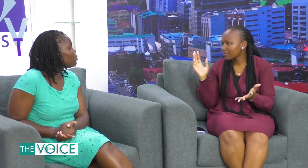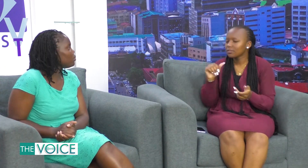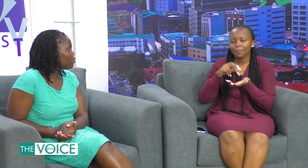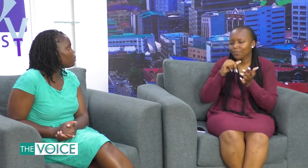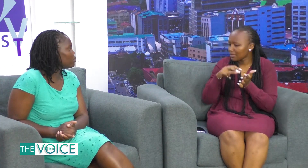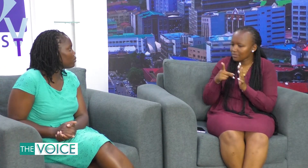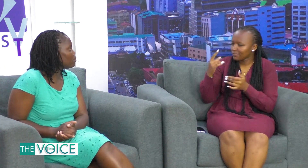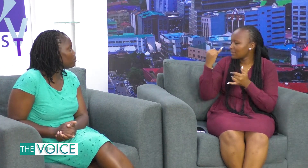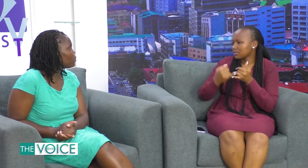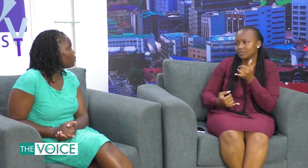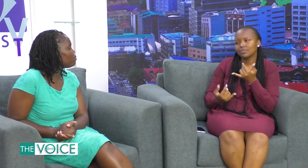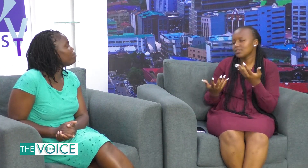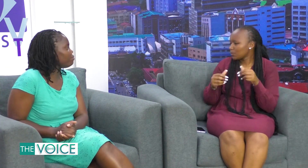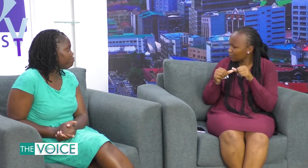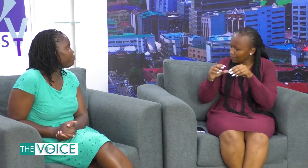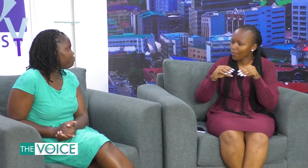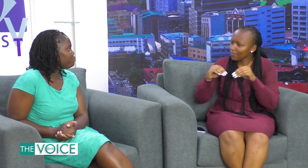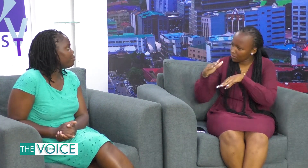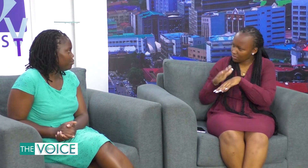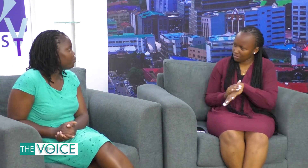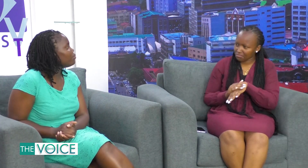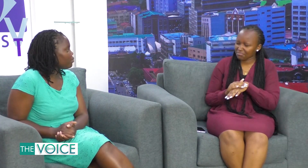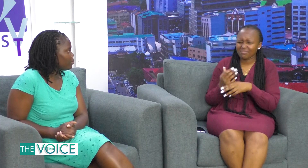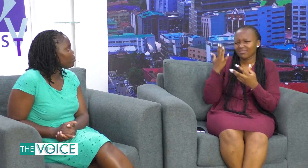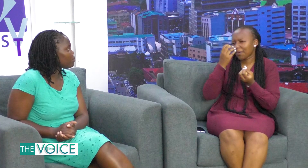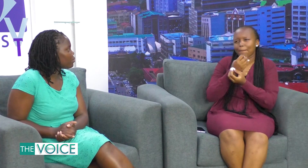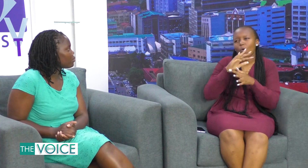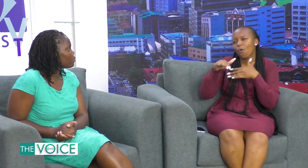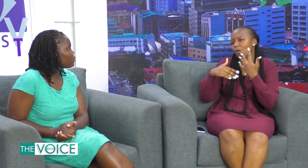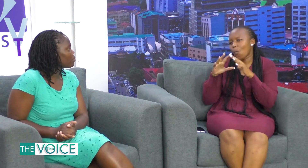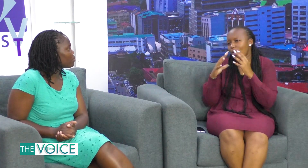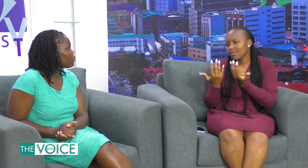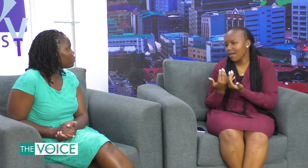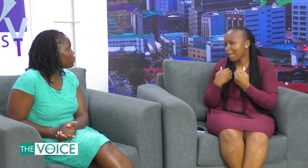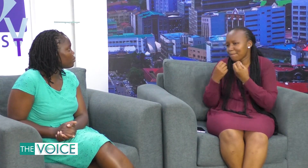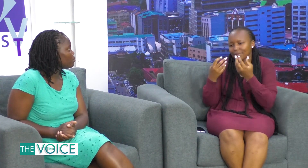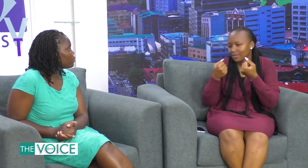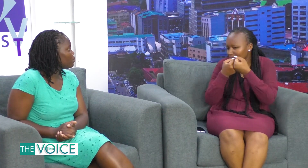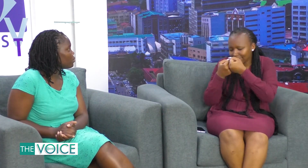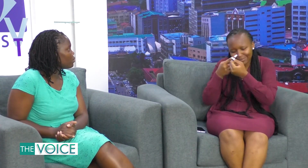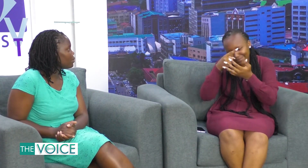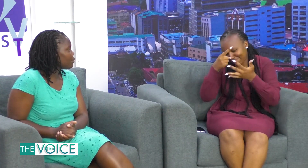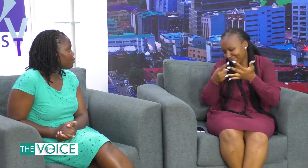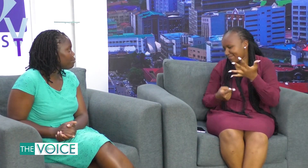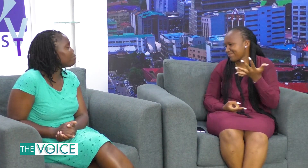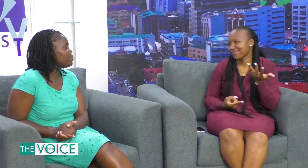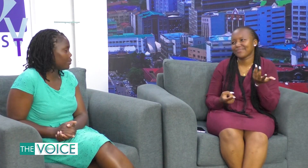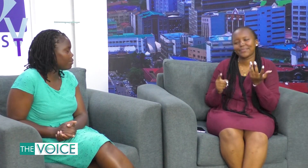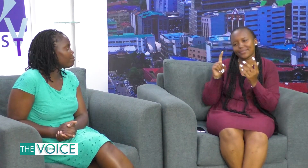your challenges and through the school to the end of your course. So we have